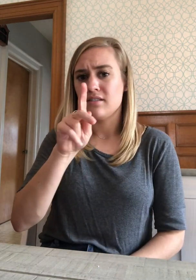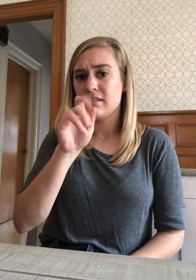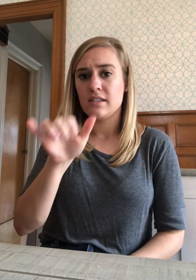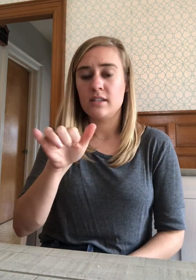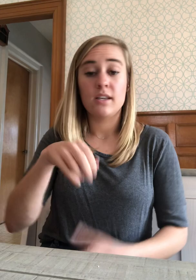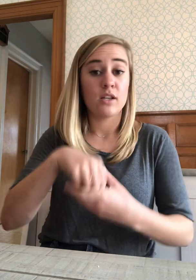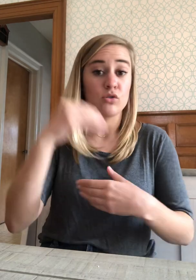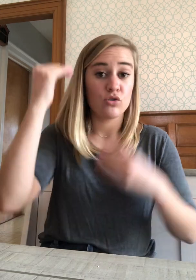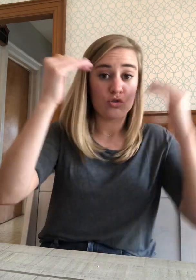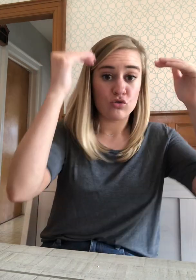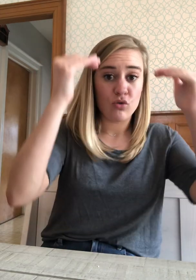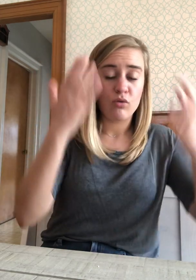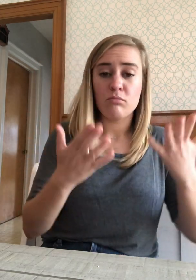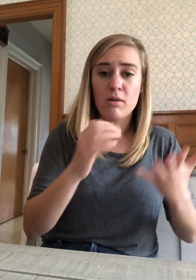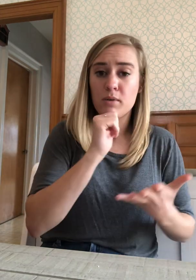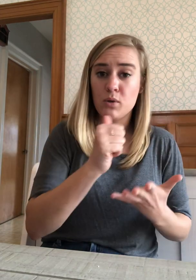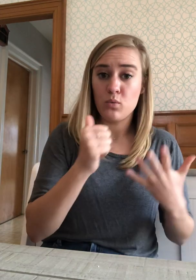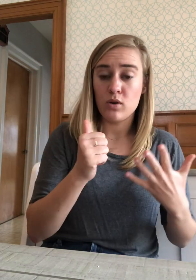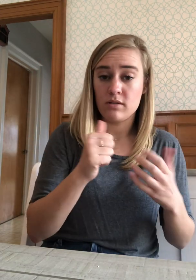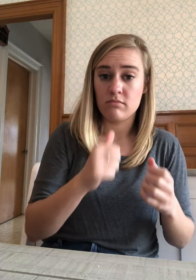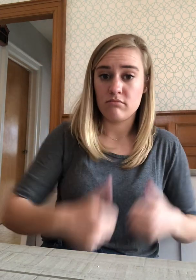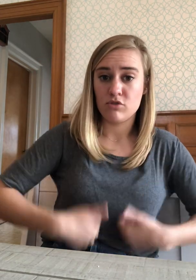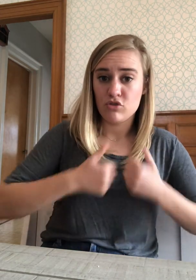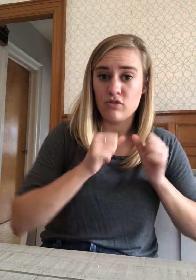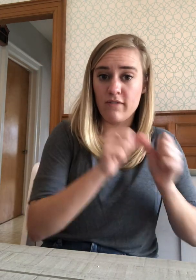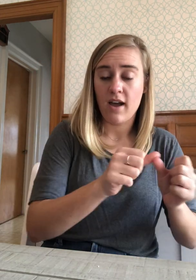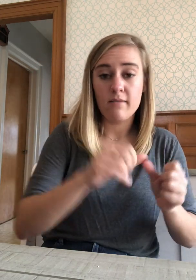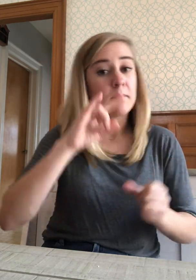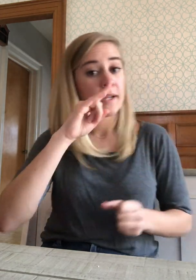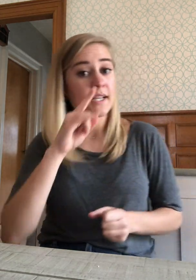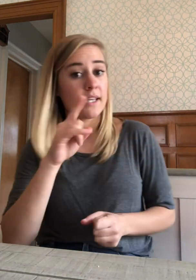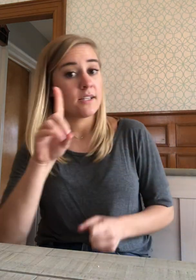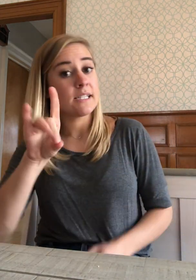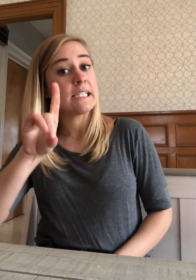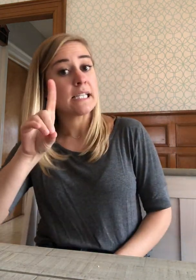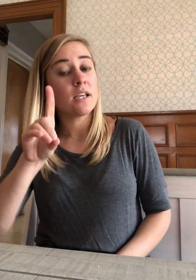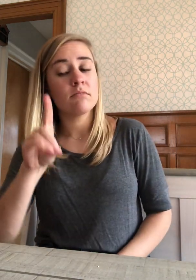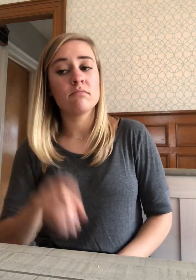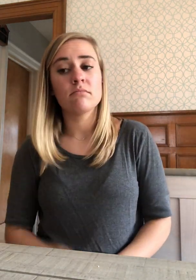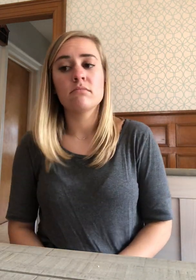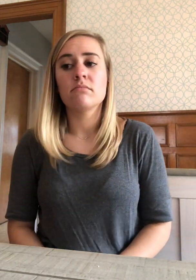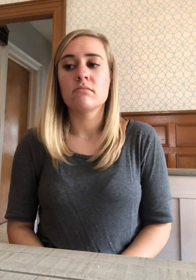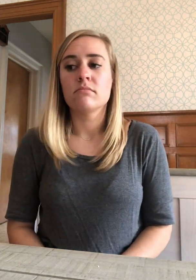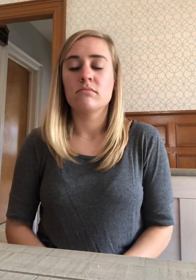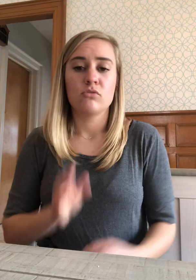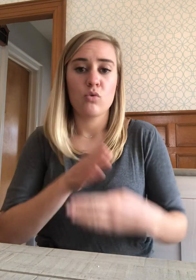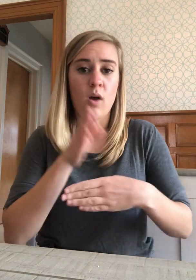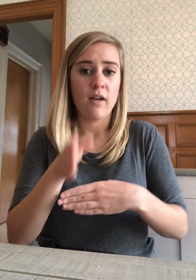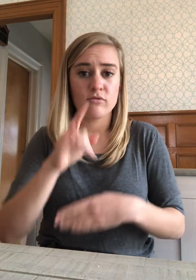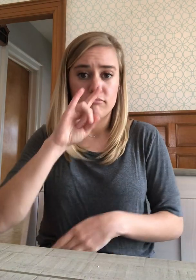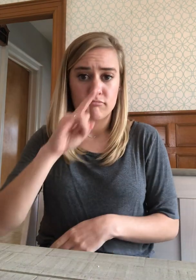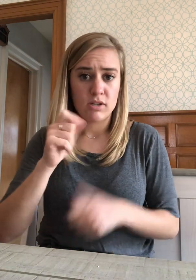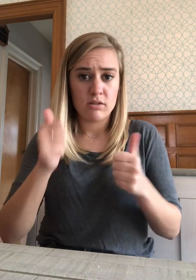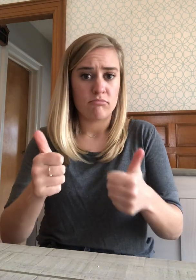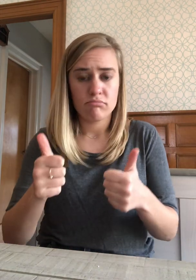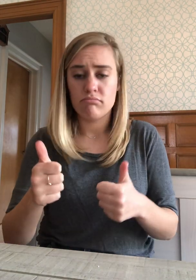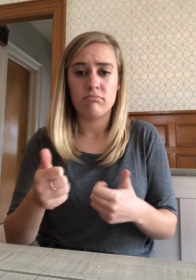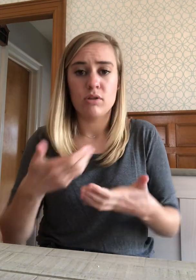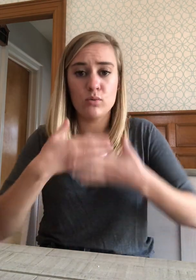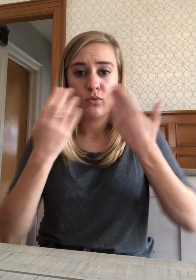it probably will. And it did in this case. So the kid did very well afterwards. There was no injury to the globe, so